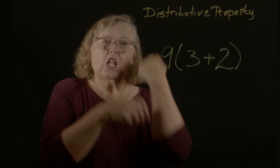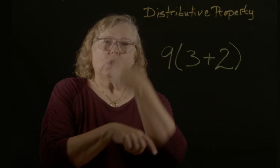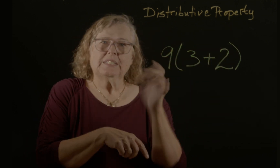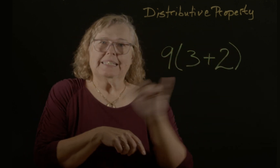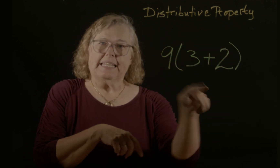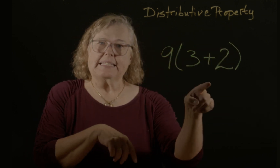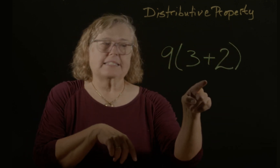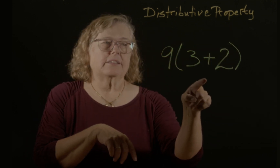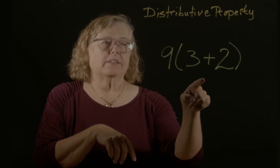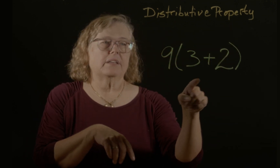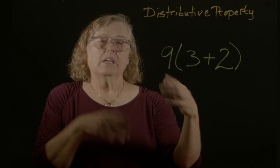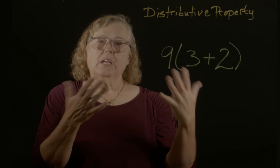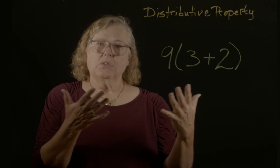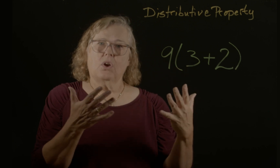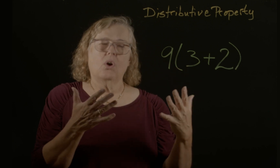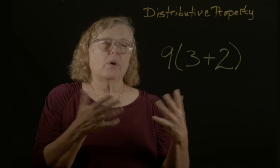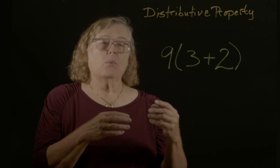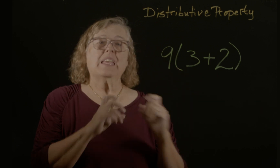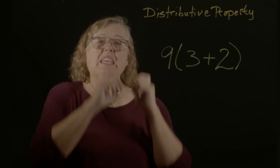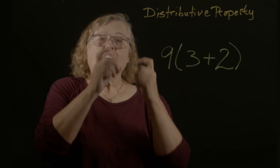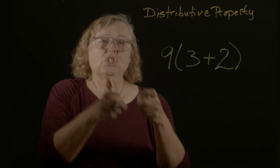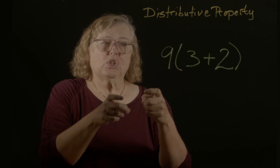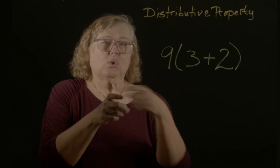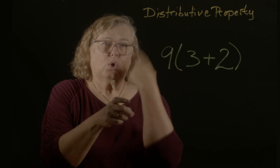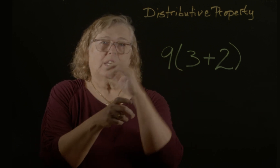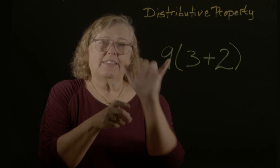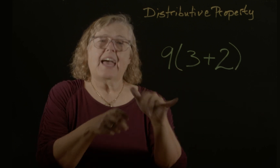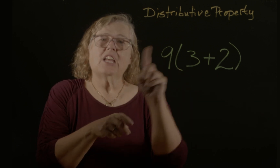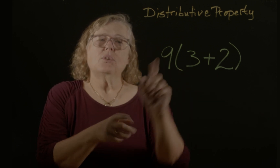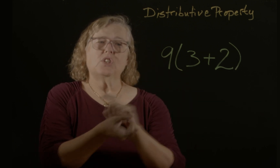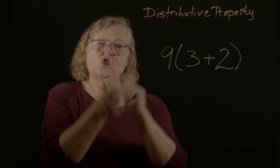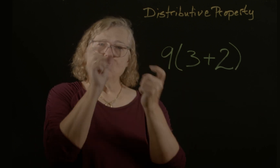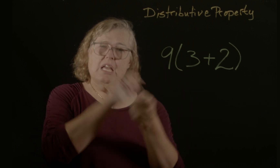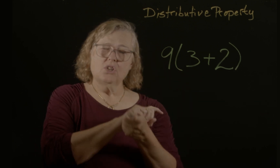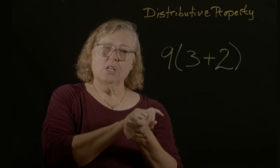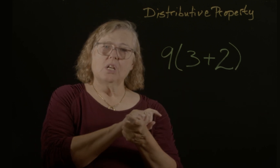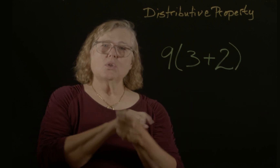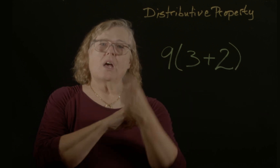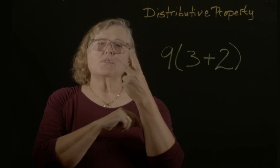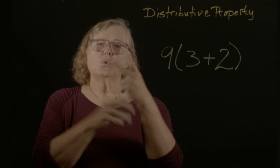used, really it looks like this. And so what we're doing is we want to use this to change